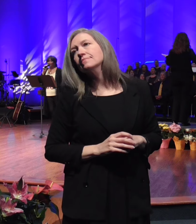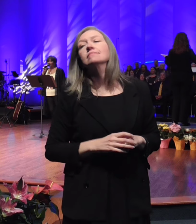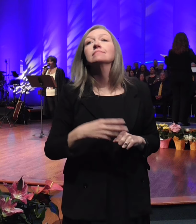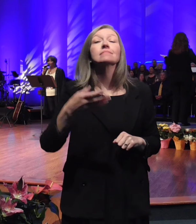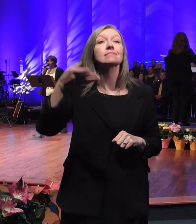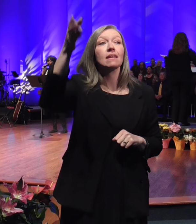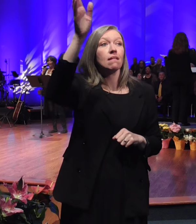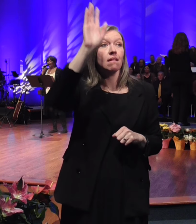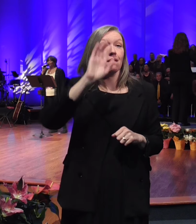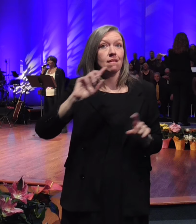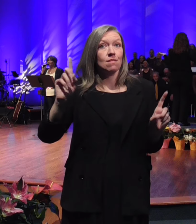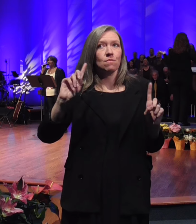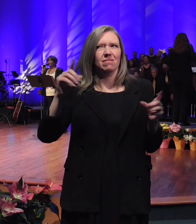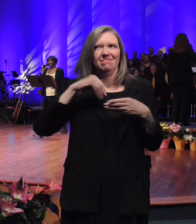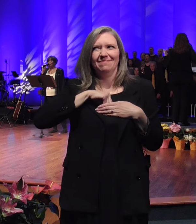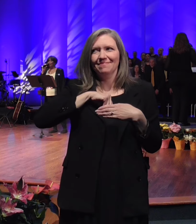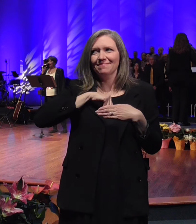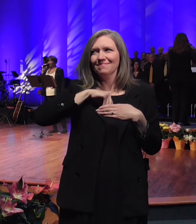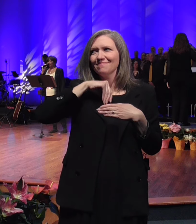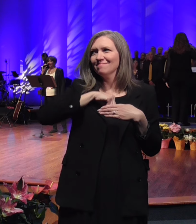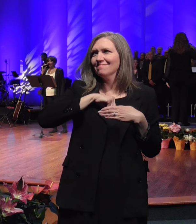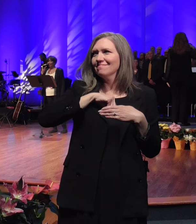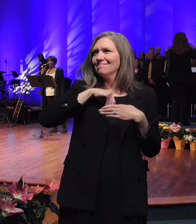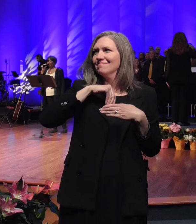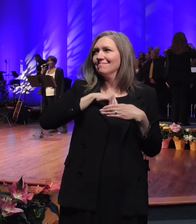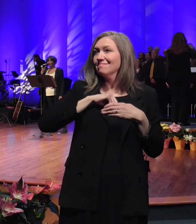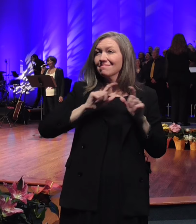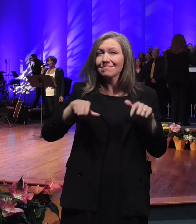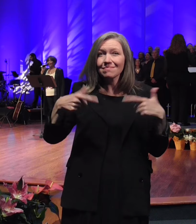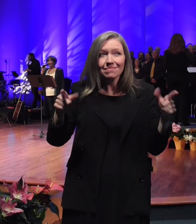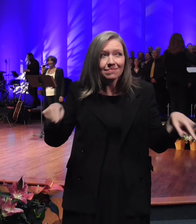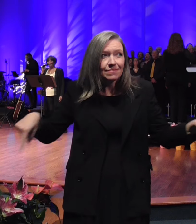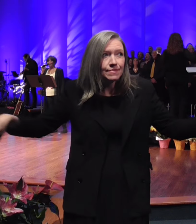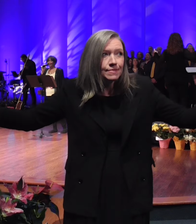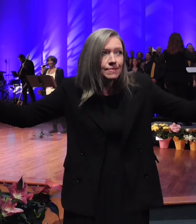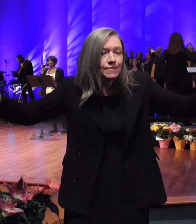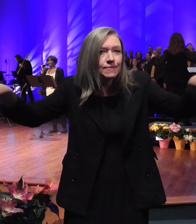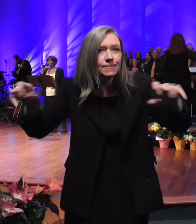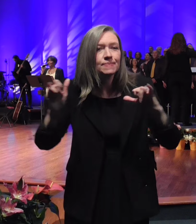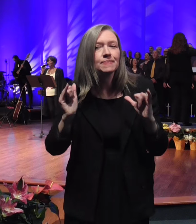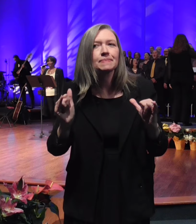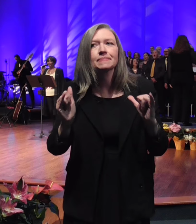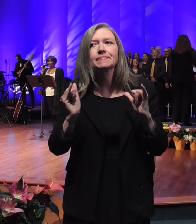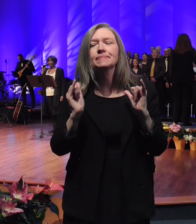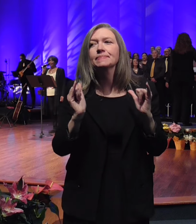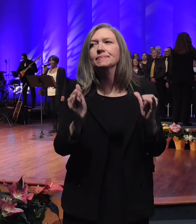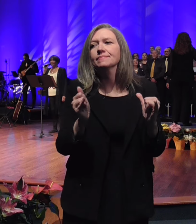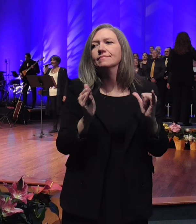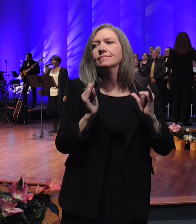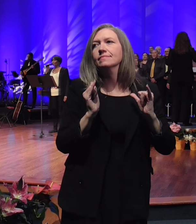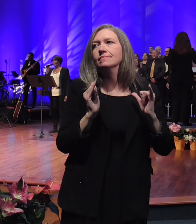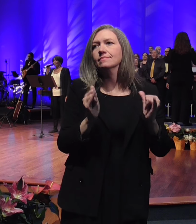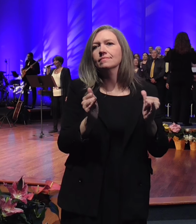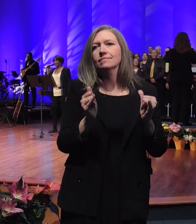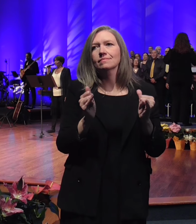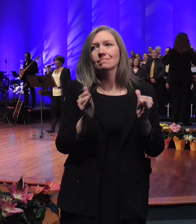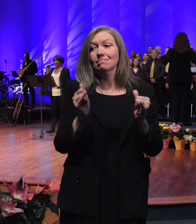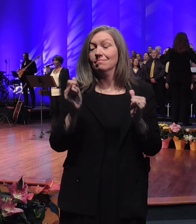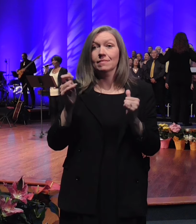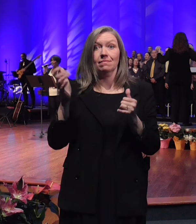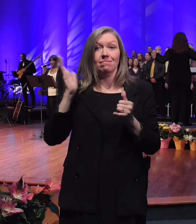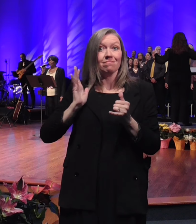God is inside of me and everyone else. That